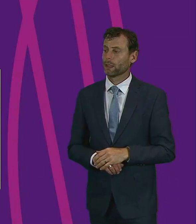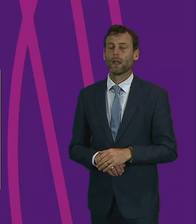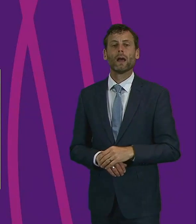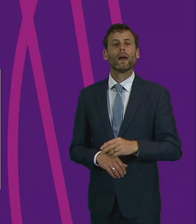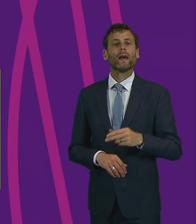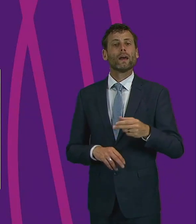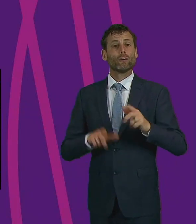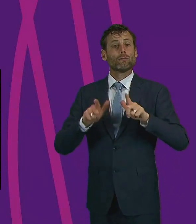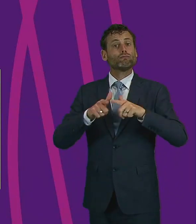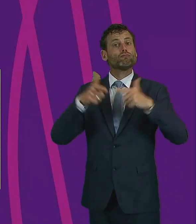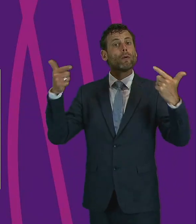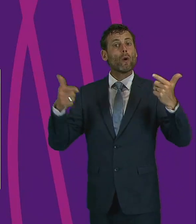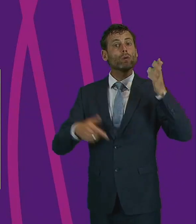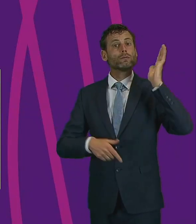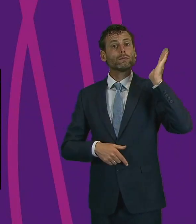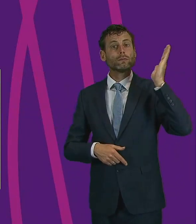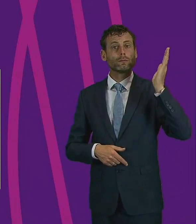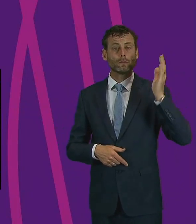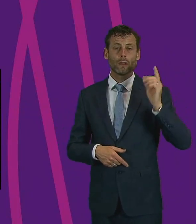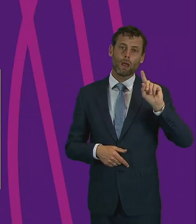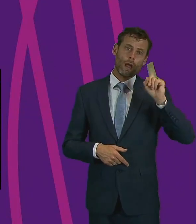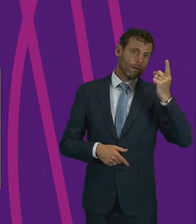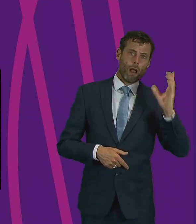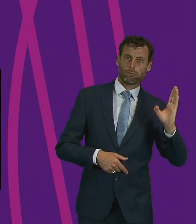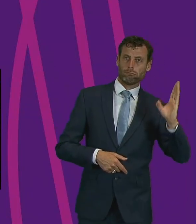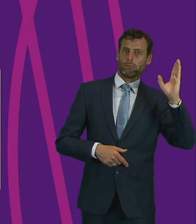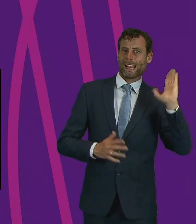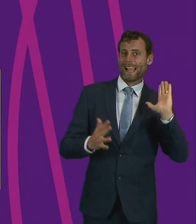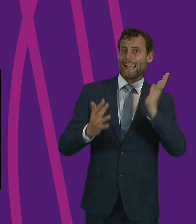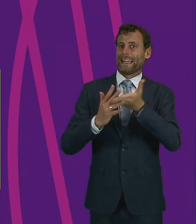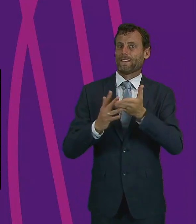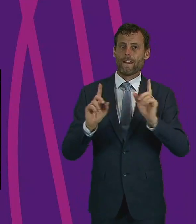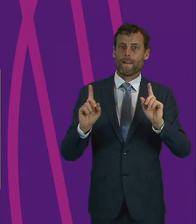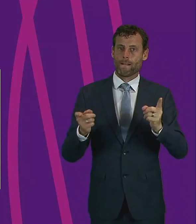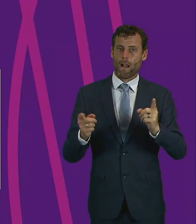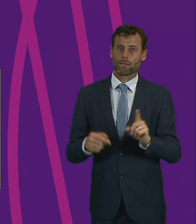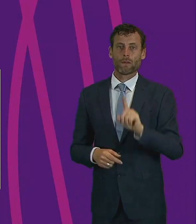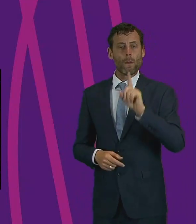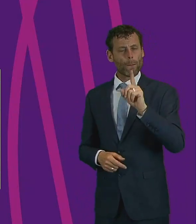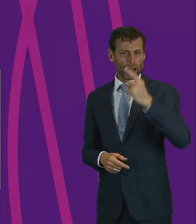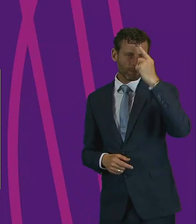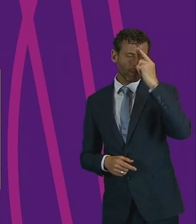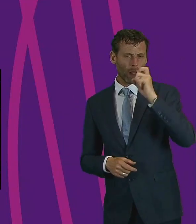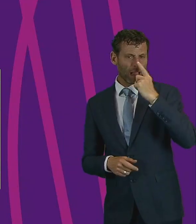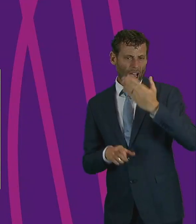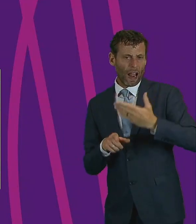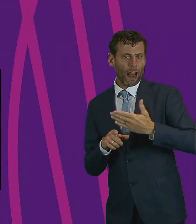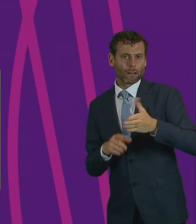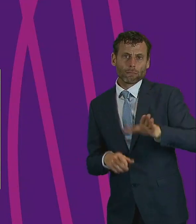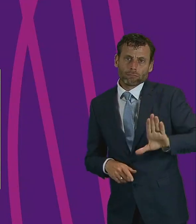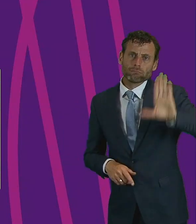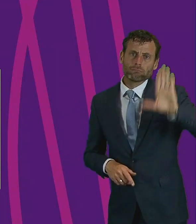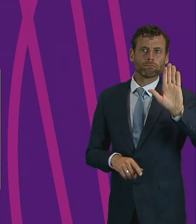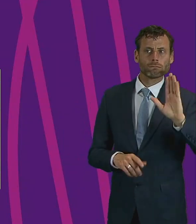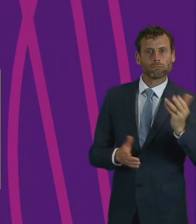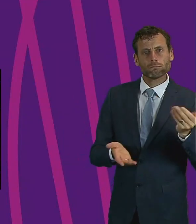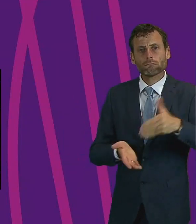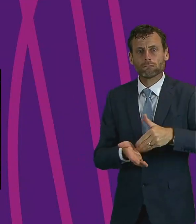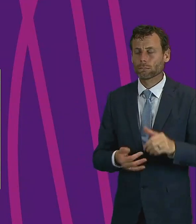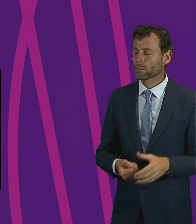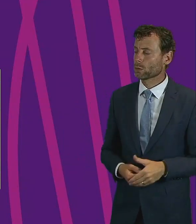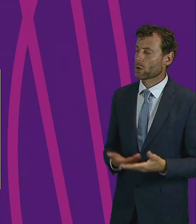I'm sure there will be other opportunities will arise during the debate to rebut any points that members wish to rebut. Can I now call